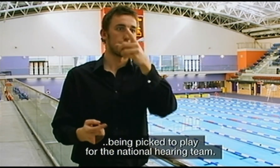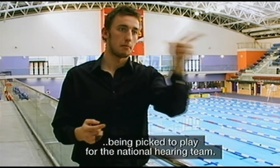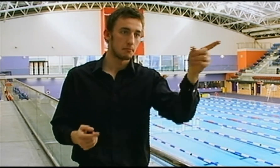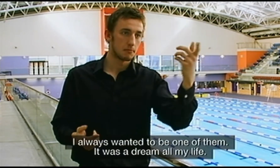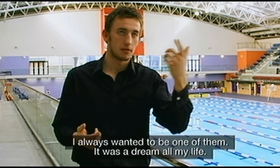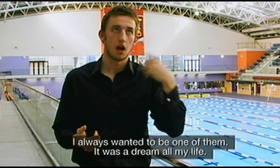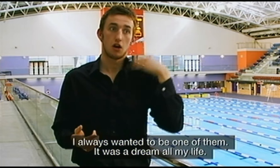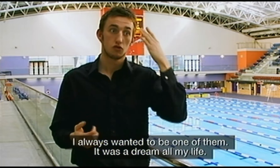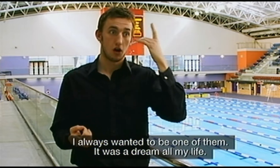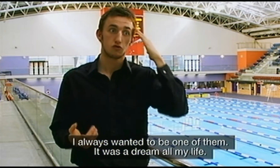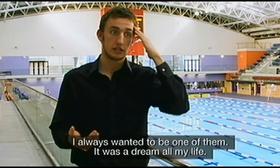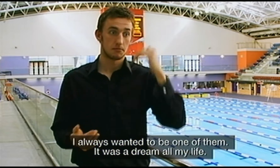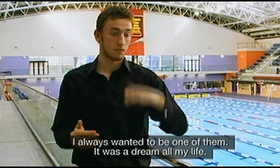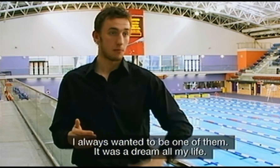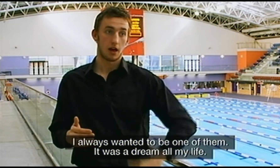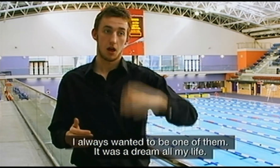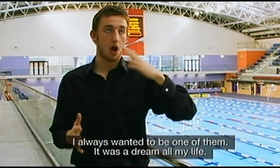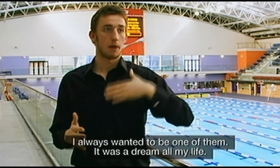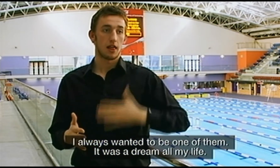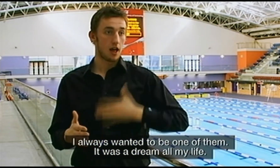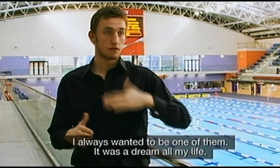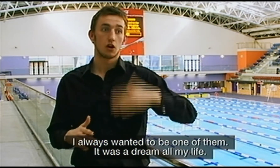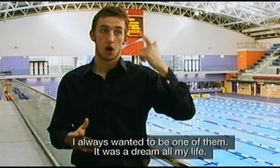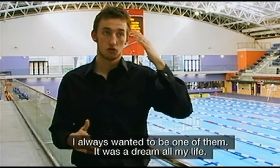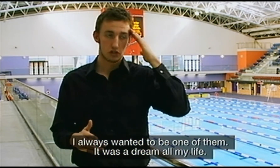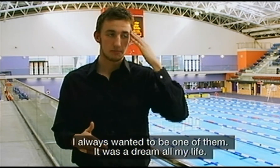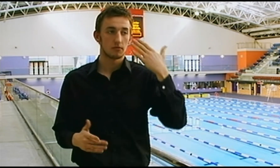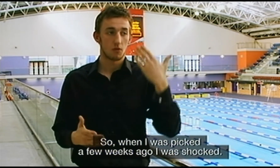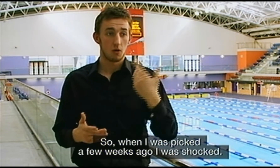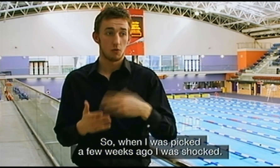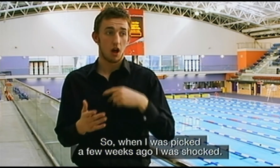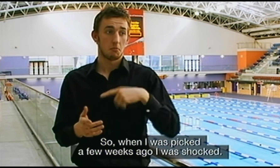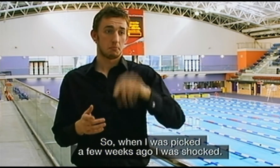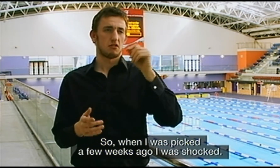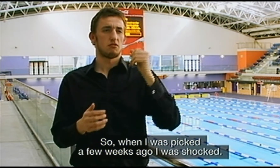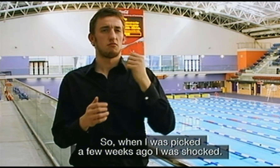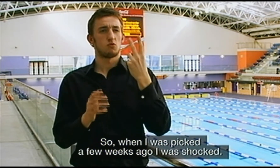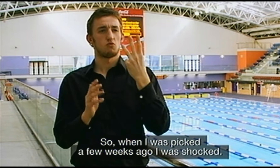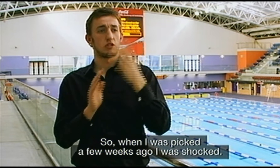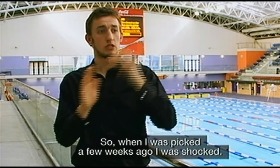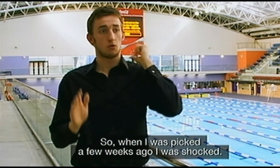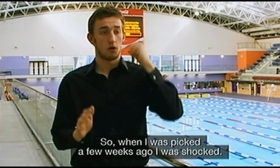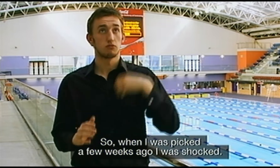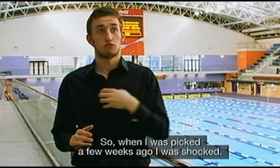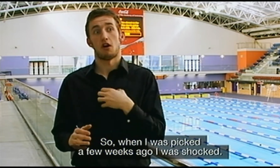always wanted to be one of them. It was a dream all my life, so when I was picked a few weeks ago, I was shocked. I